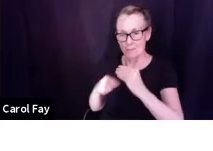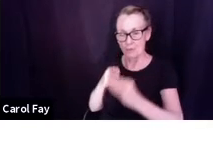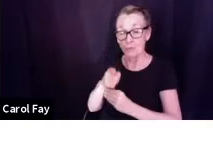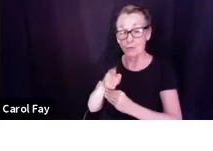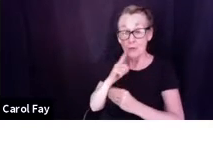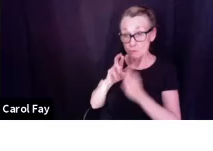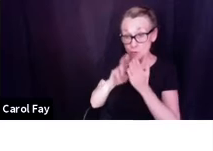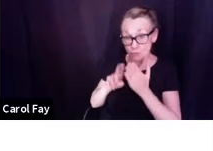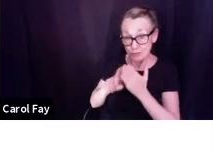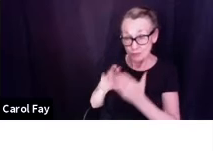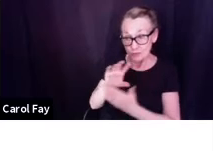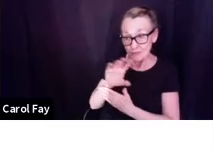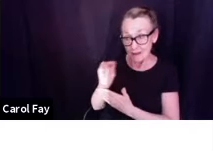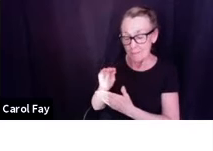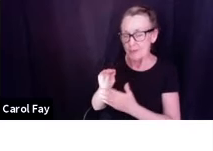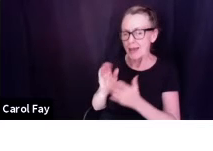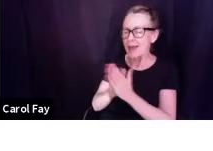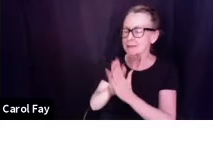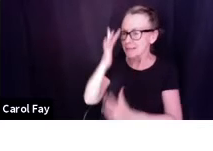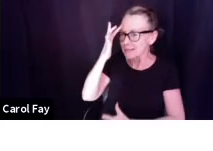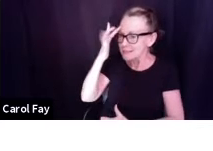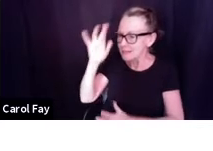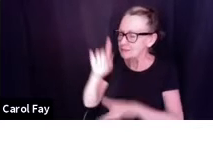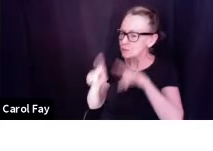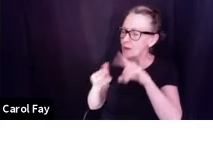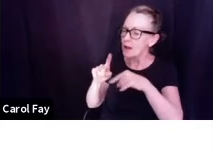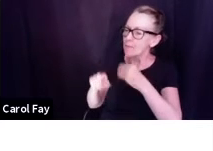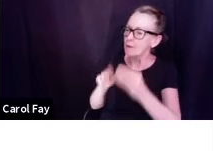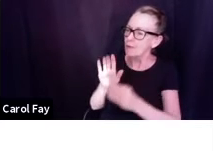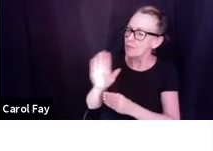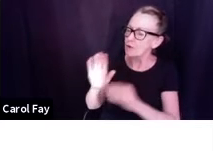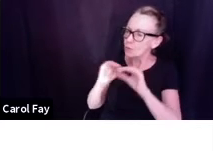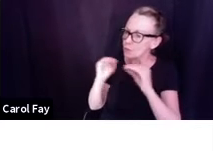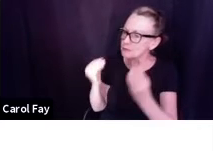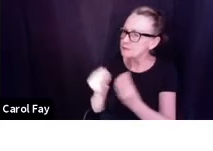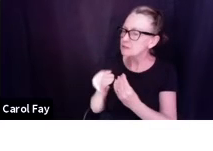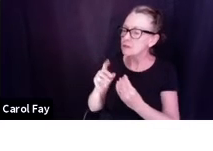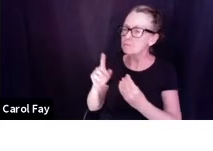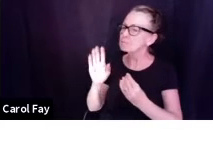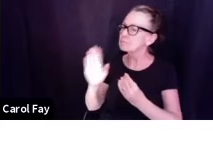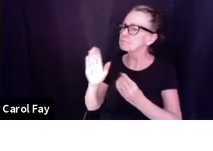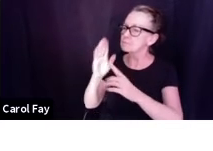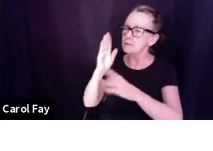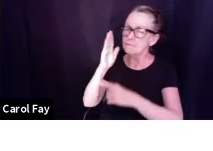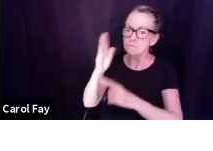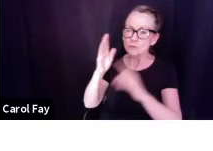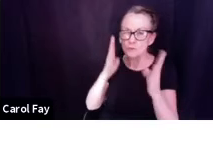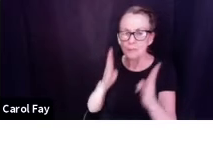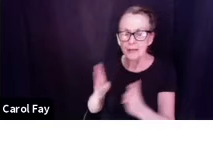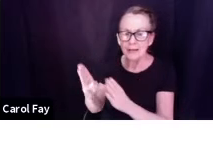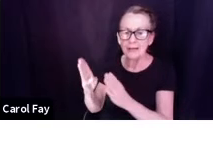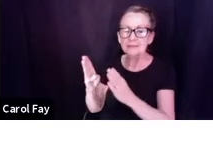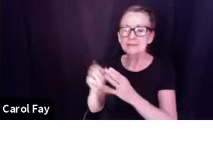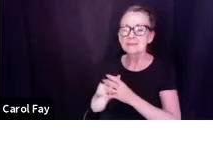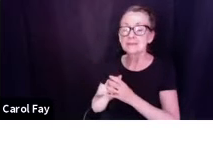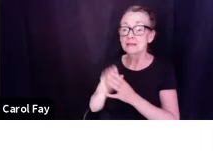enough that you come up with some intelligent questions about the organization, like where is it headed, and